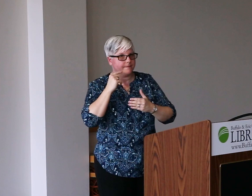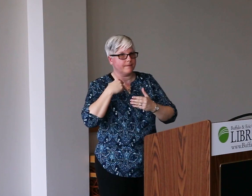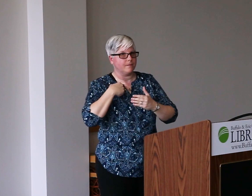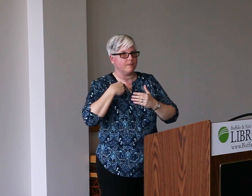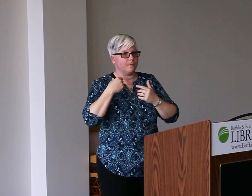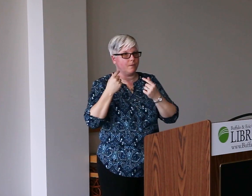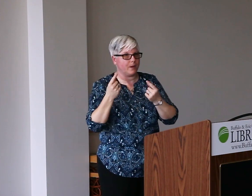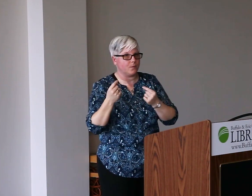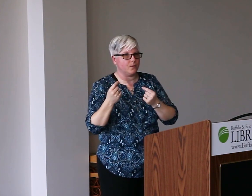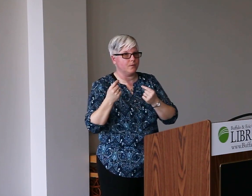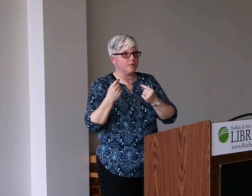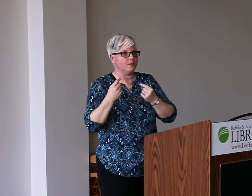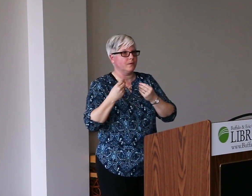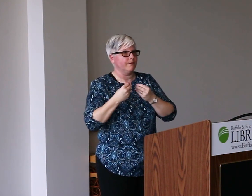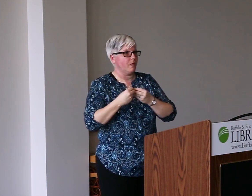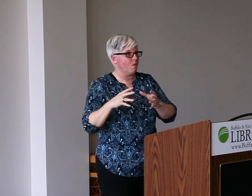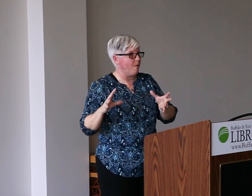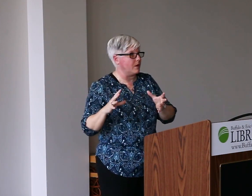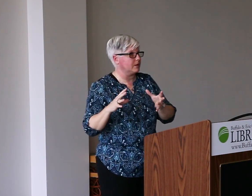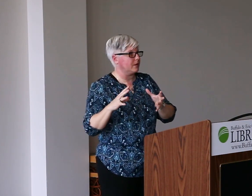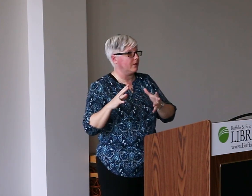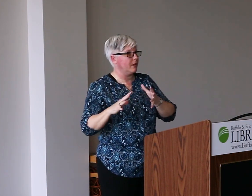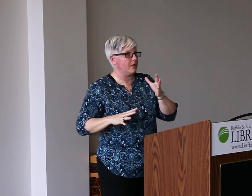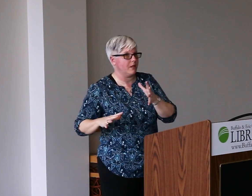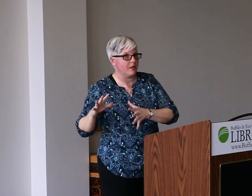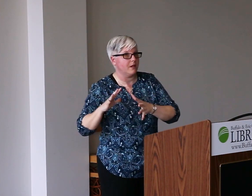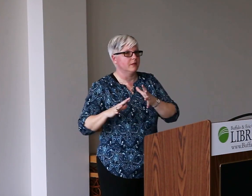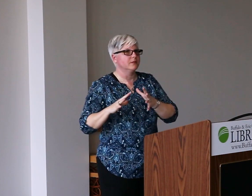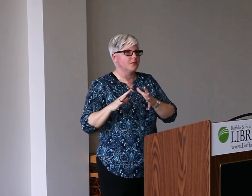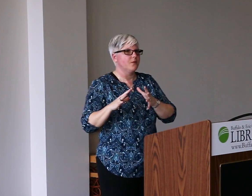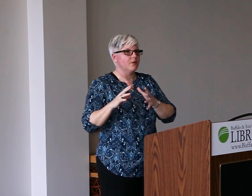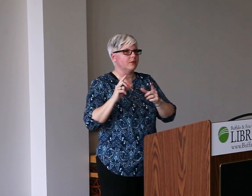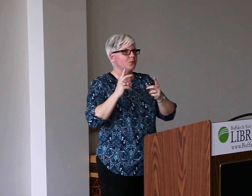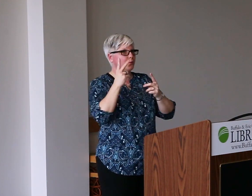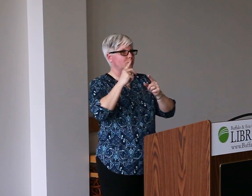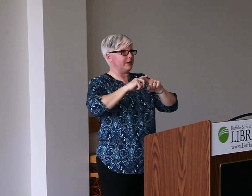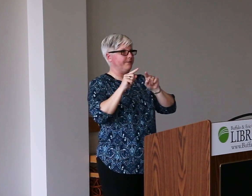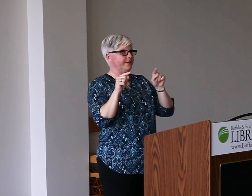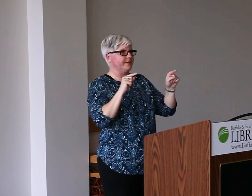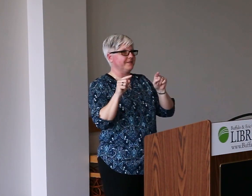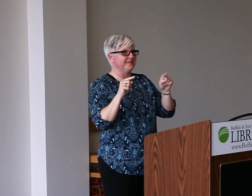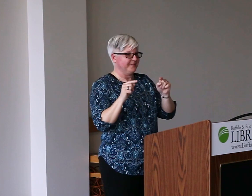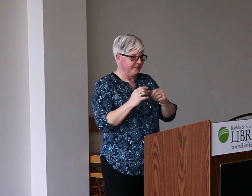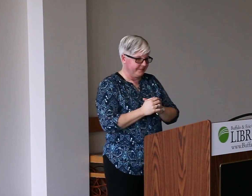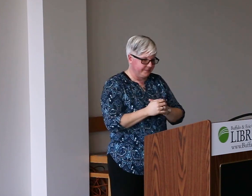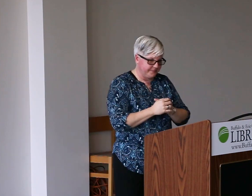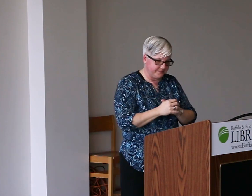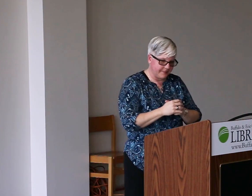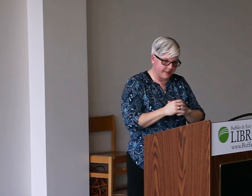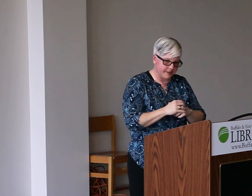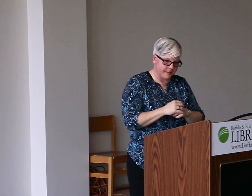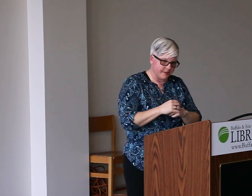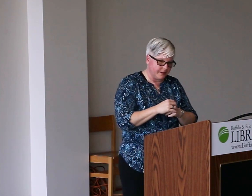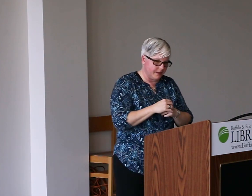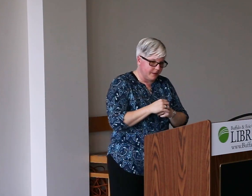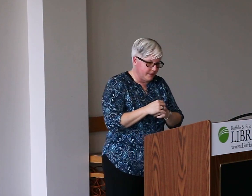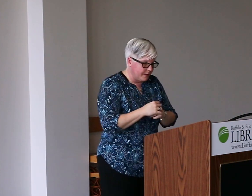they're shocked, they're disheartened. Oh, my baby's deaf, what do? I feel lost. There's two different perspectives there.